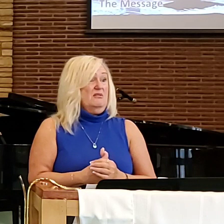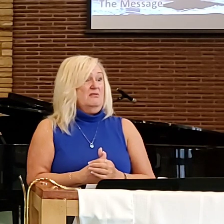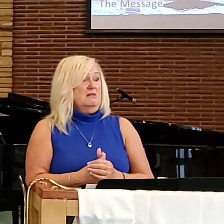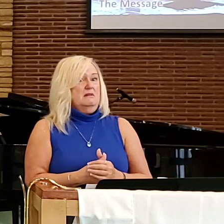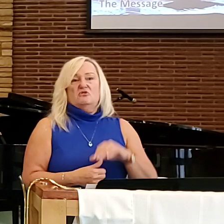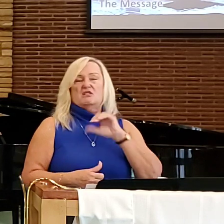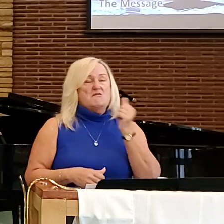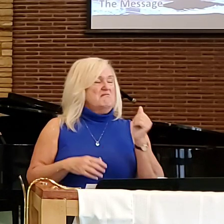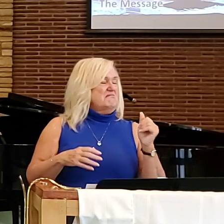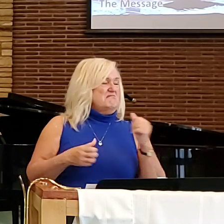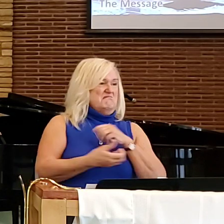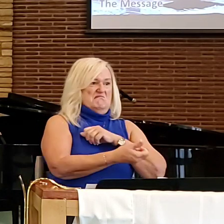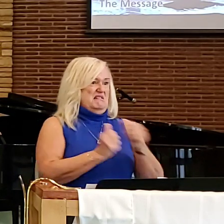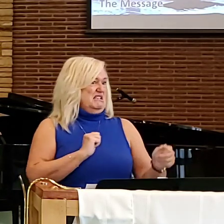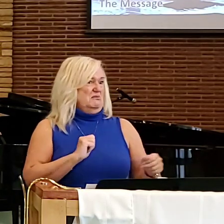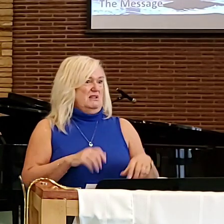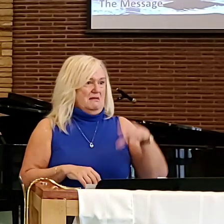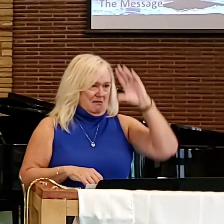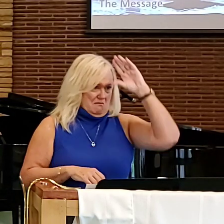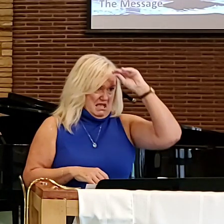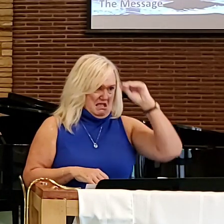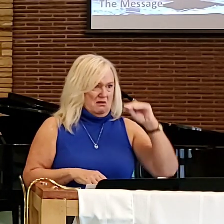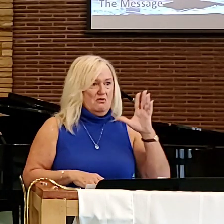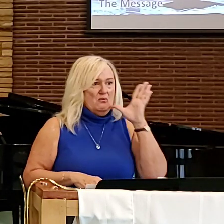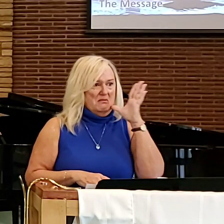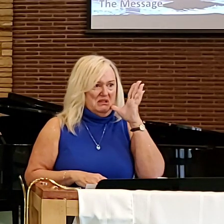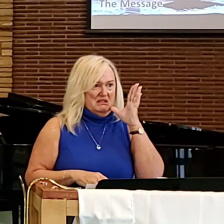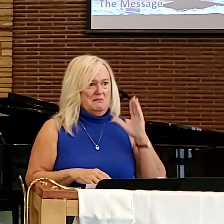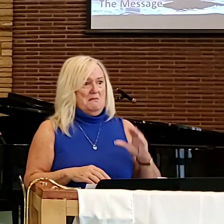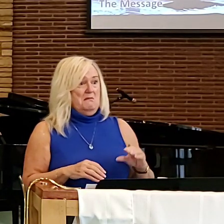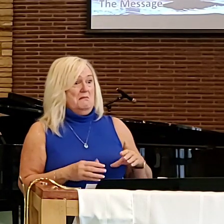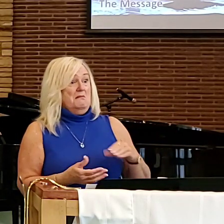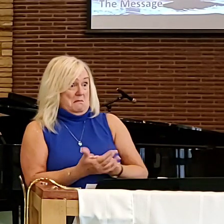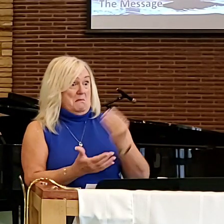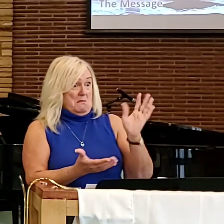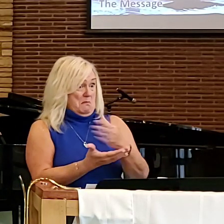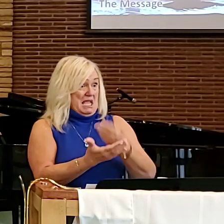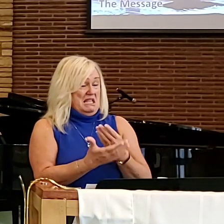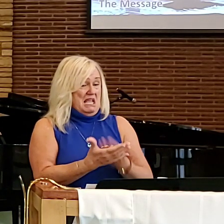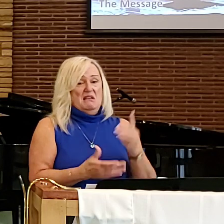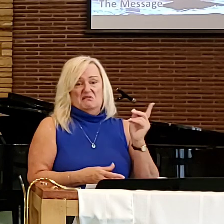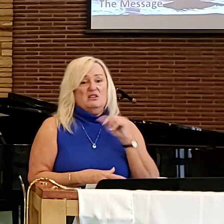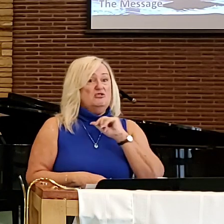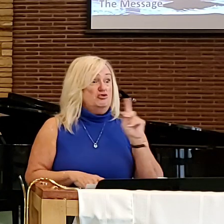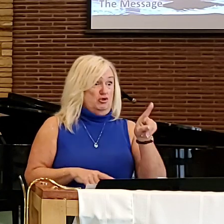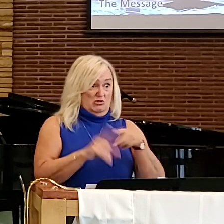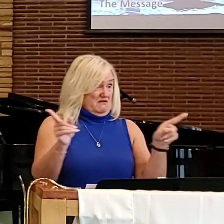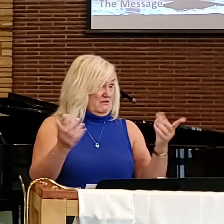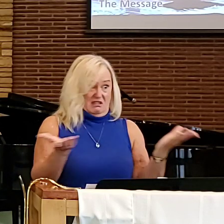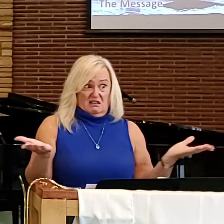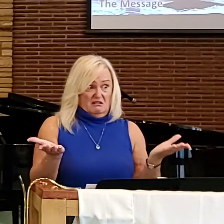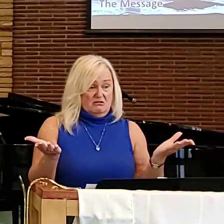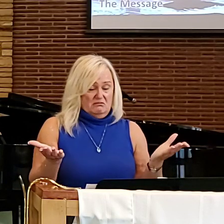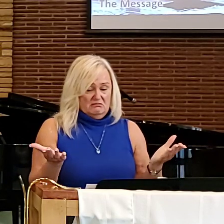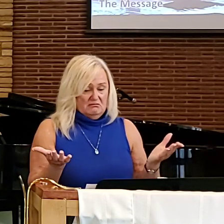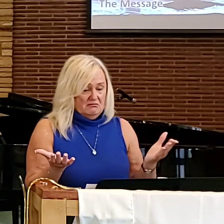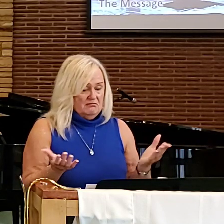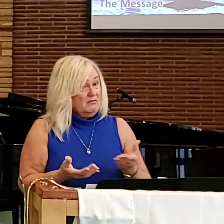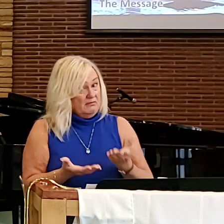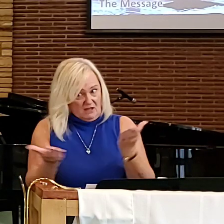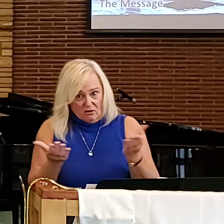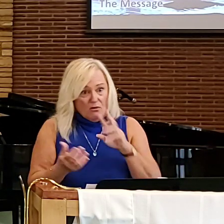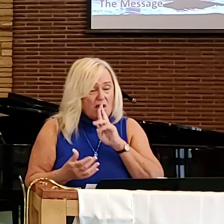mess with a woman or a man's payday, right? Two different things. So there